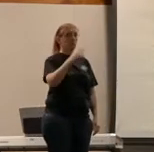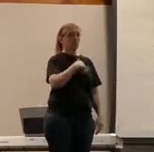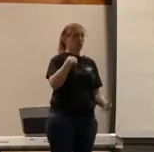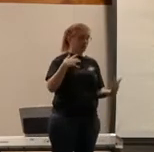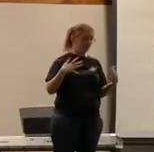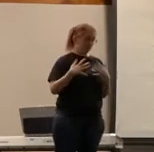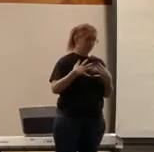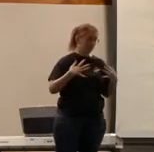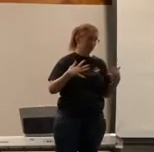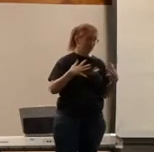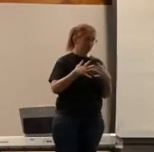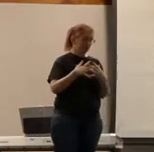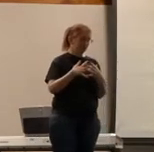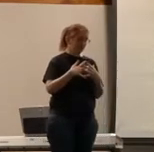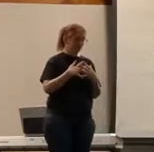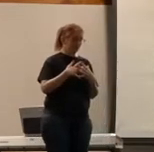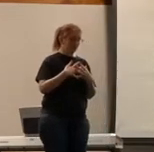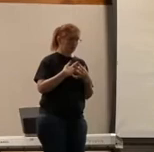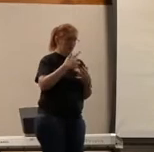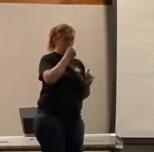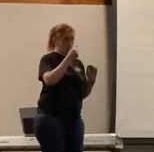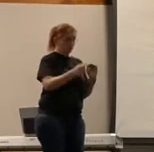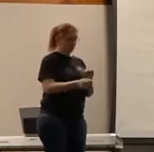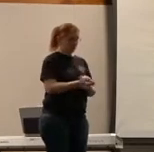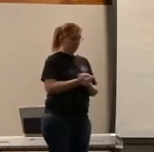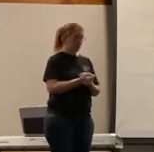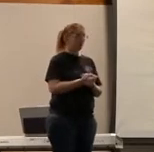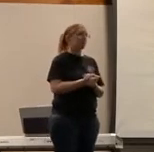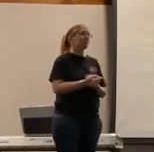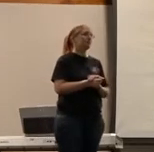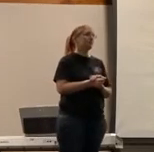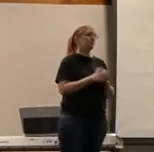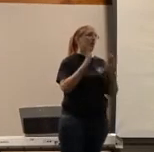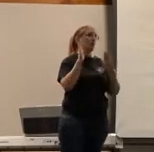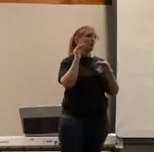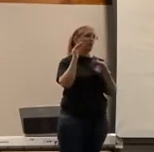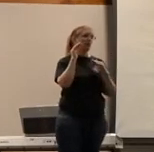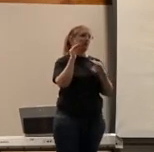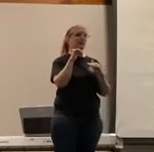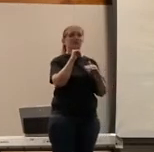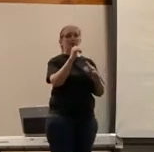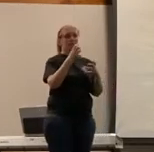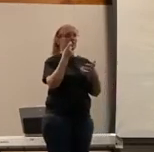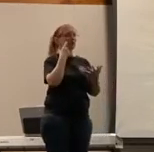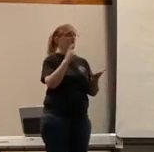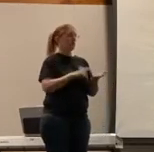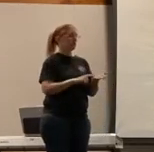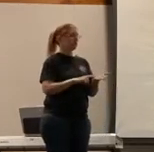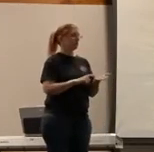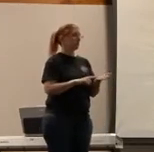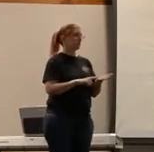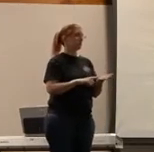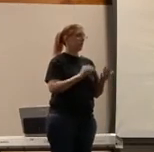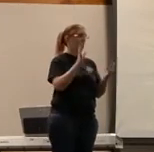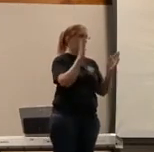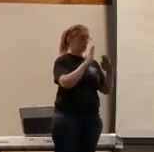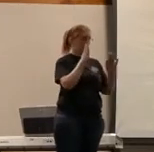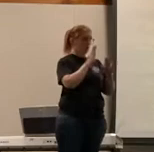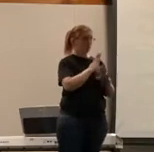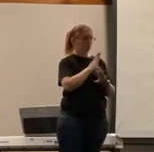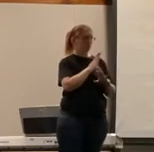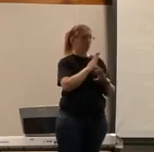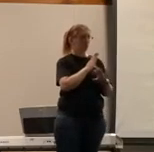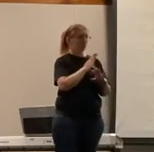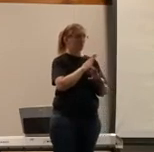afraid. So we hid from you, hoping not to get noticed or to get in trouble.